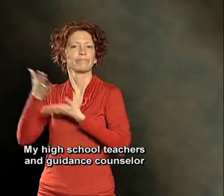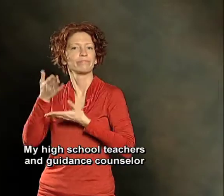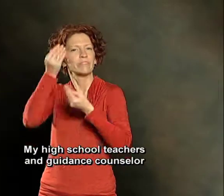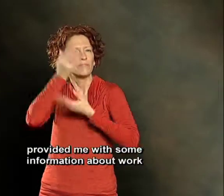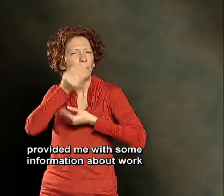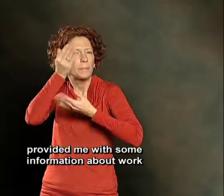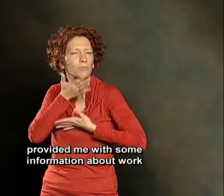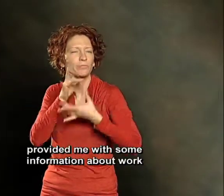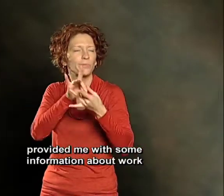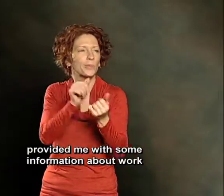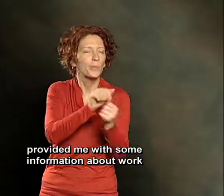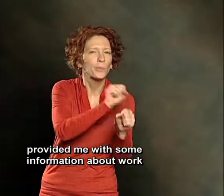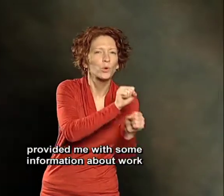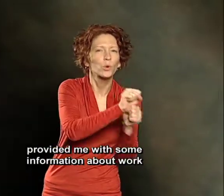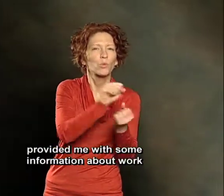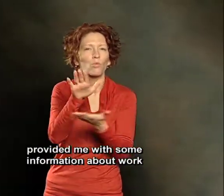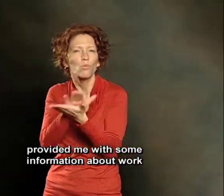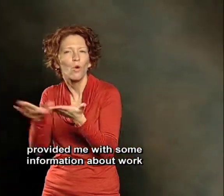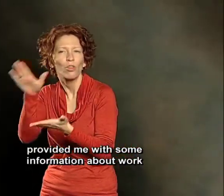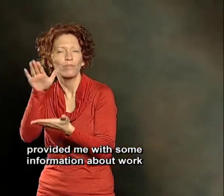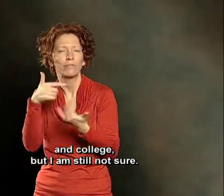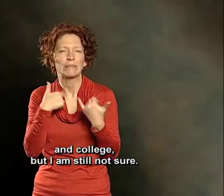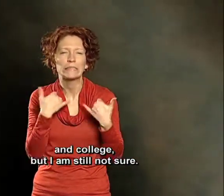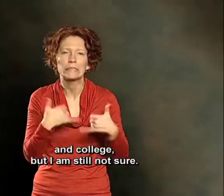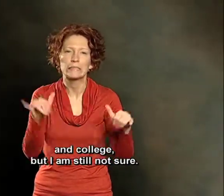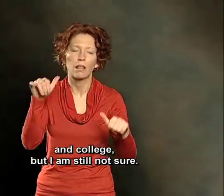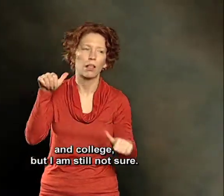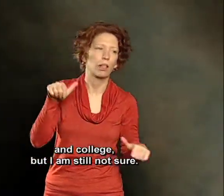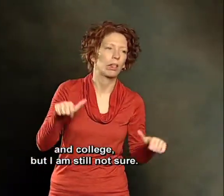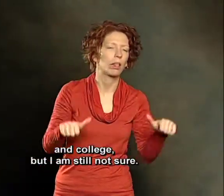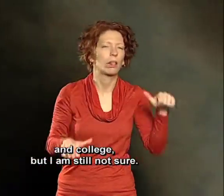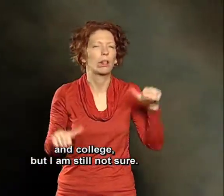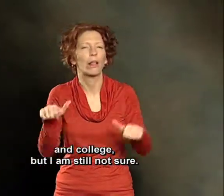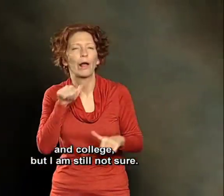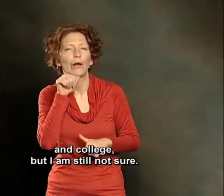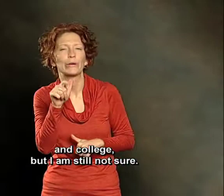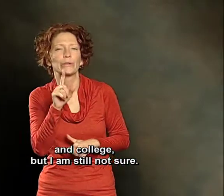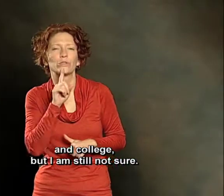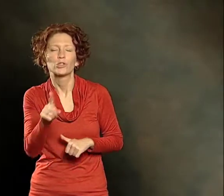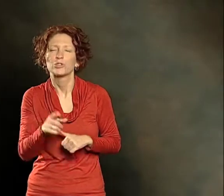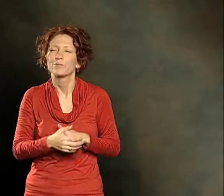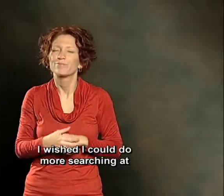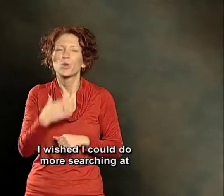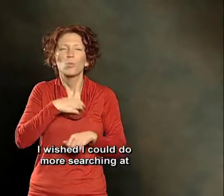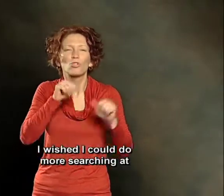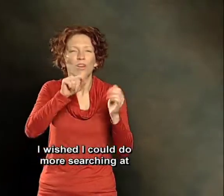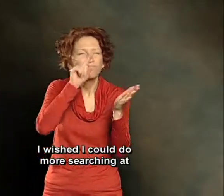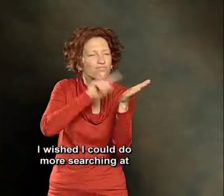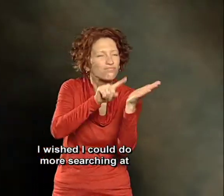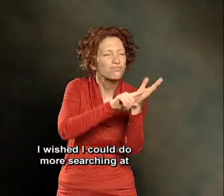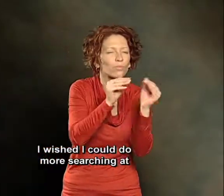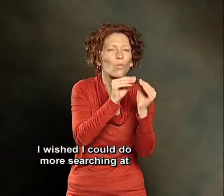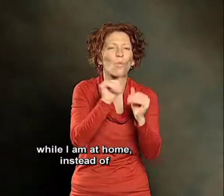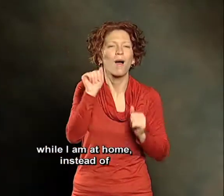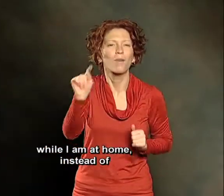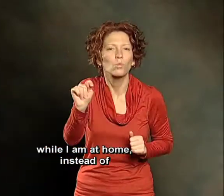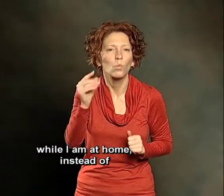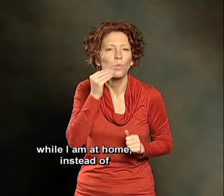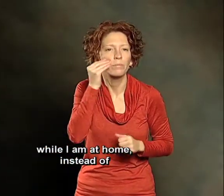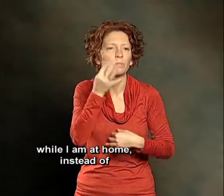guidance counselor provide me with some information about college, but I'm still not sure. I wish I could do more research at home instead